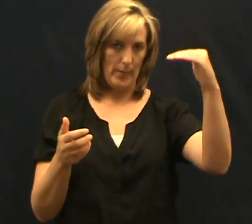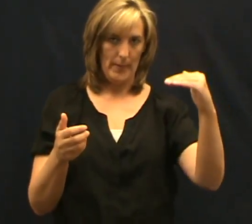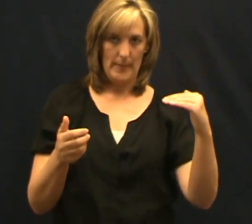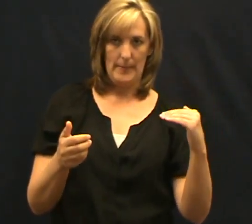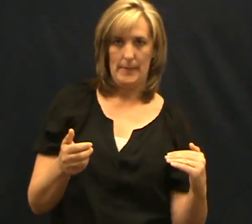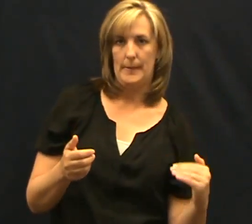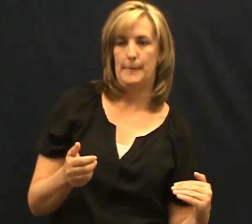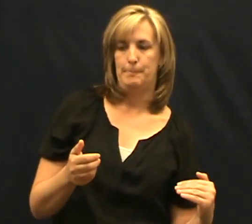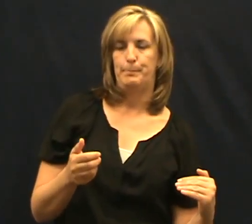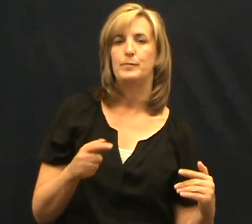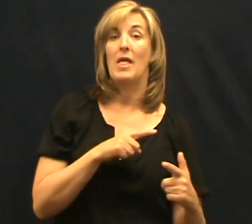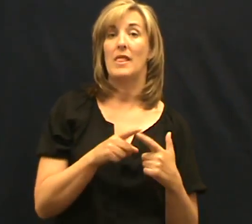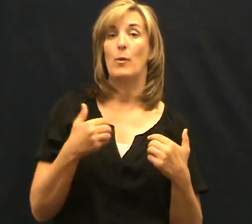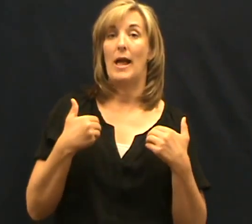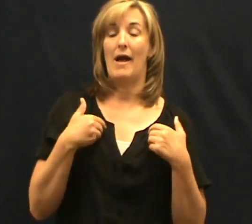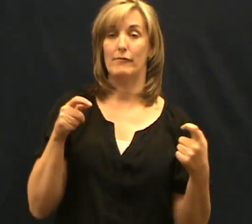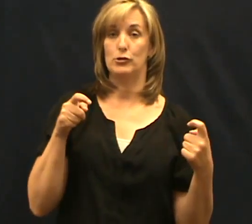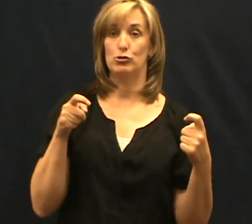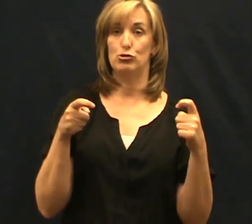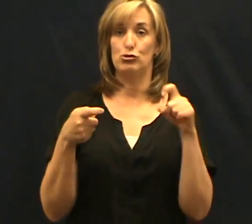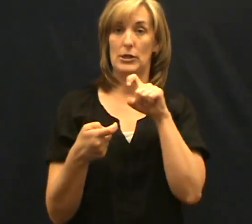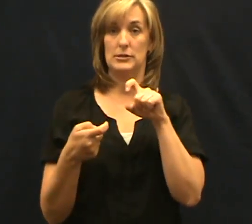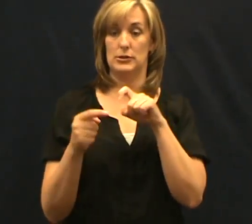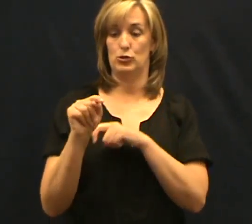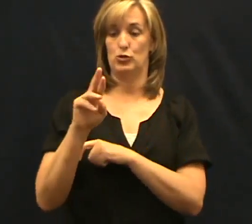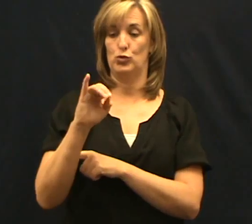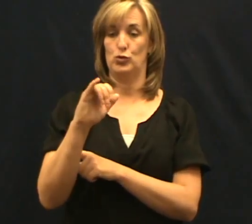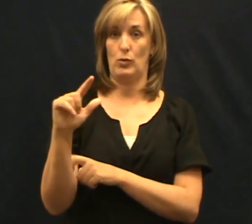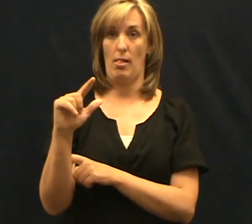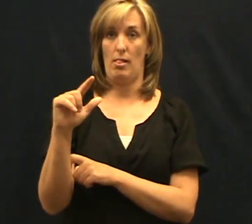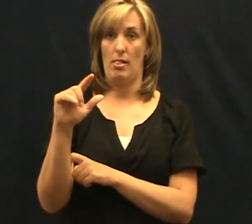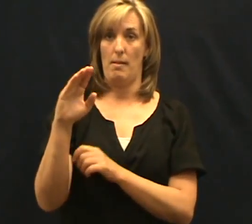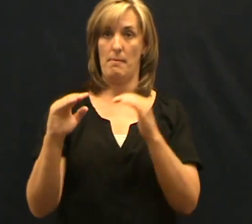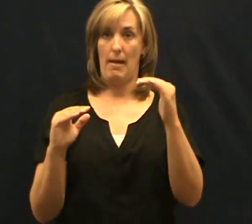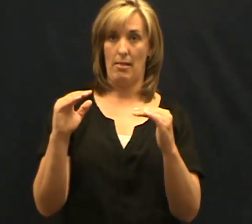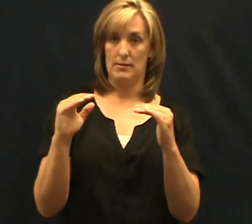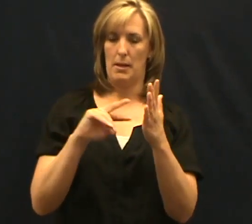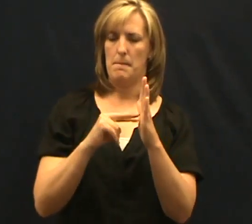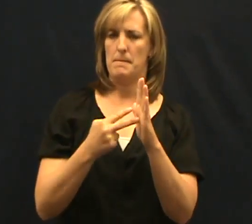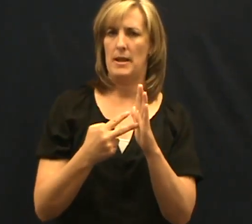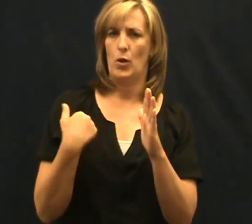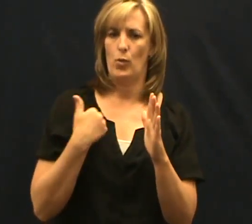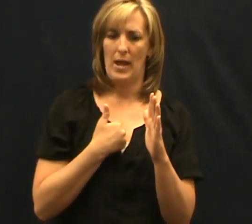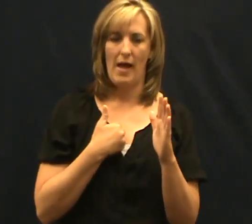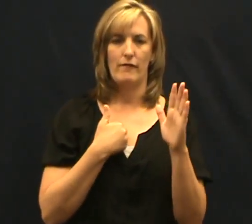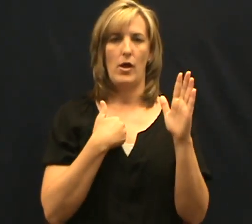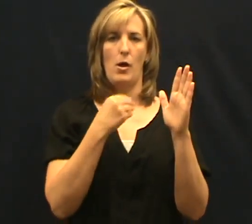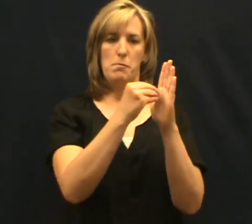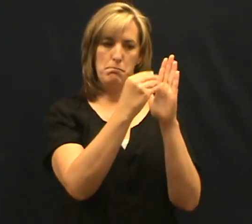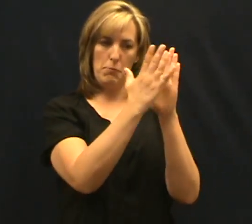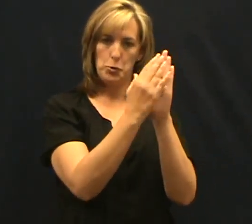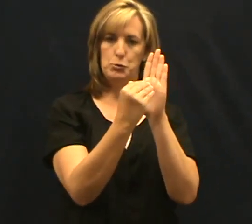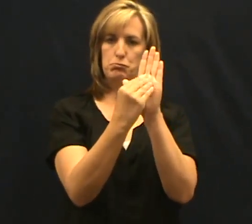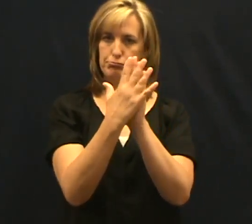adjusted trial balance. We have recorded and posted all of our adjustments, and so these adjusted